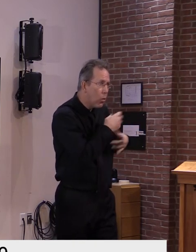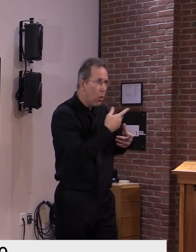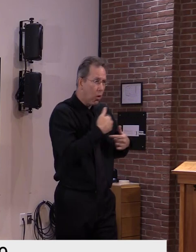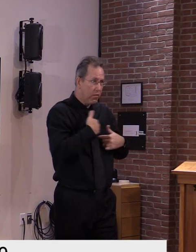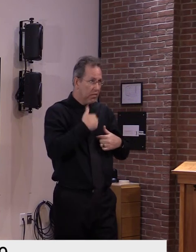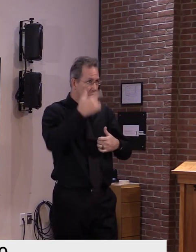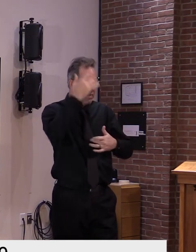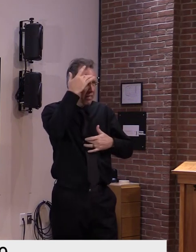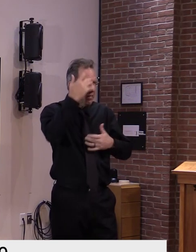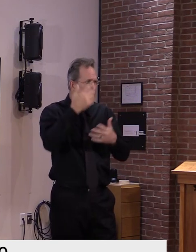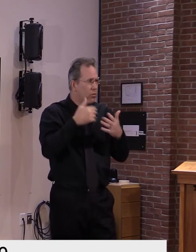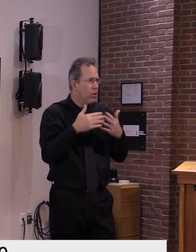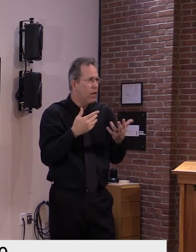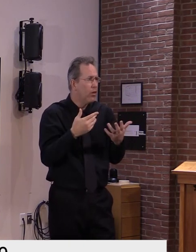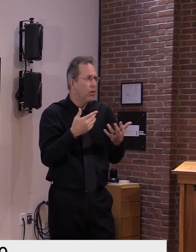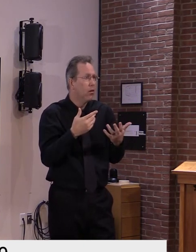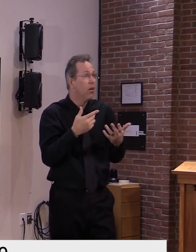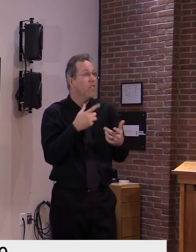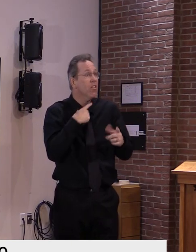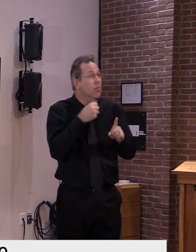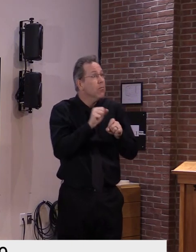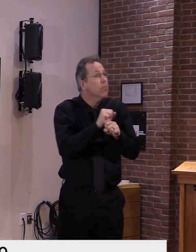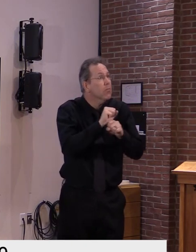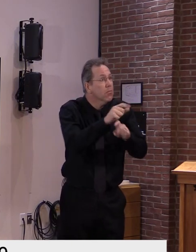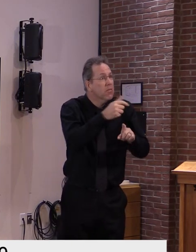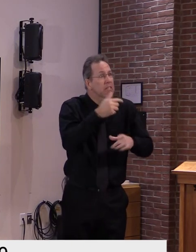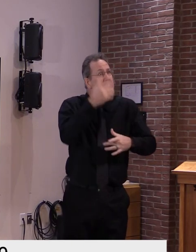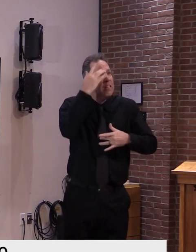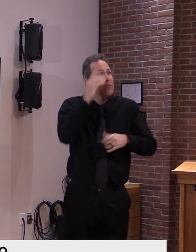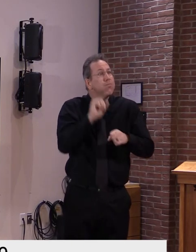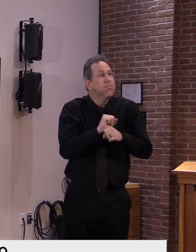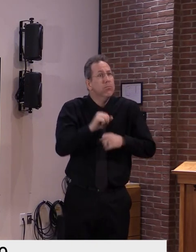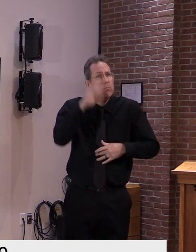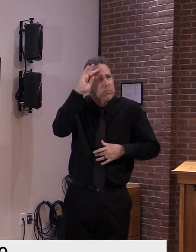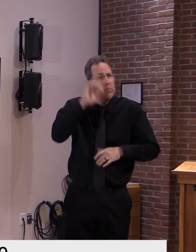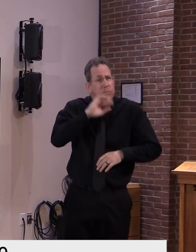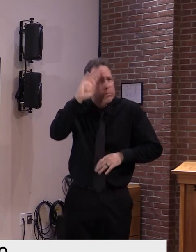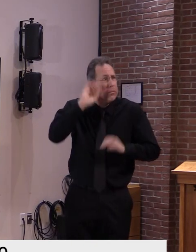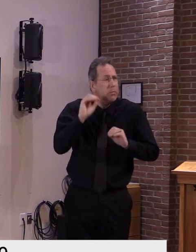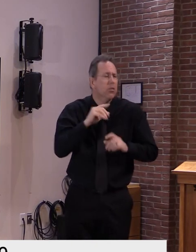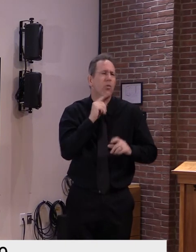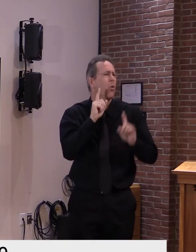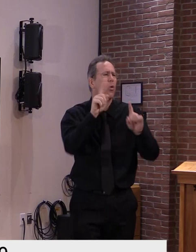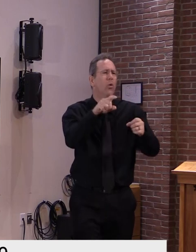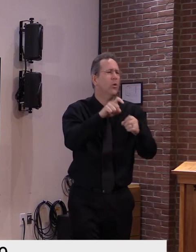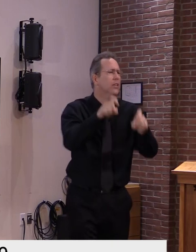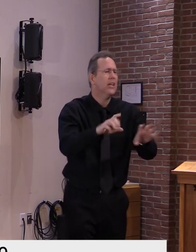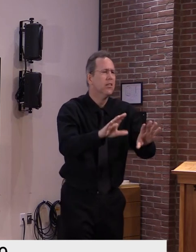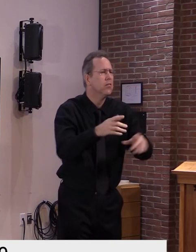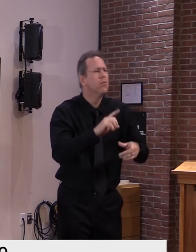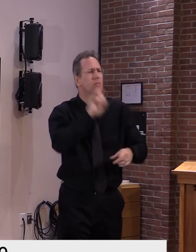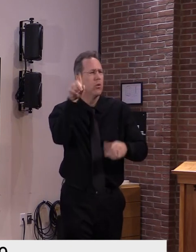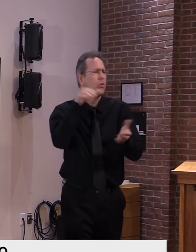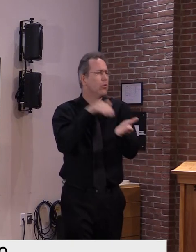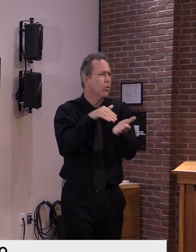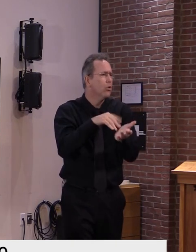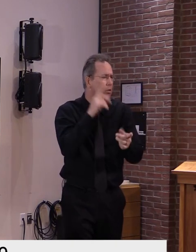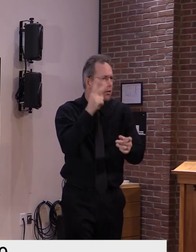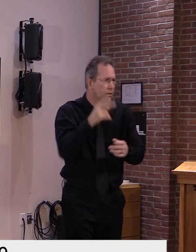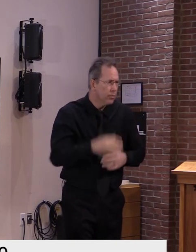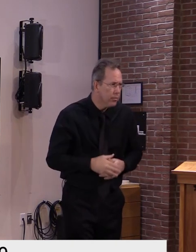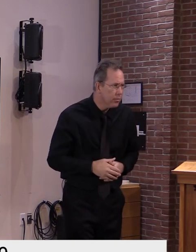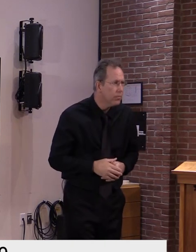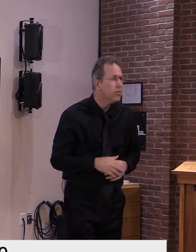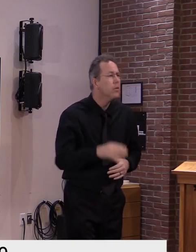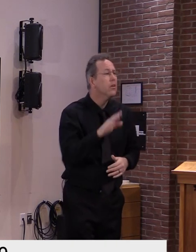want it available for anyone who has questions, where they've been, who they've been with, to have an opportunity to get tested so